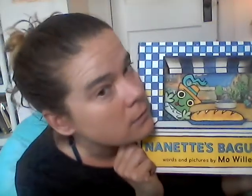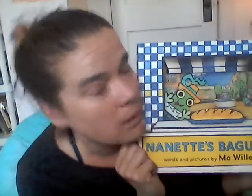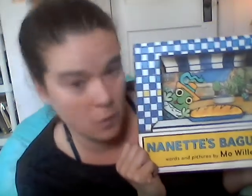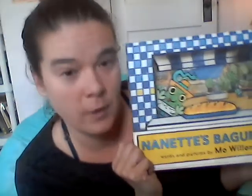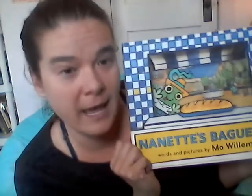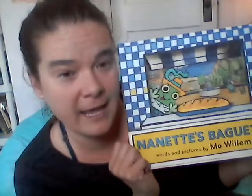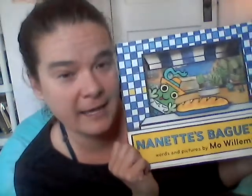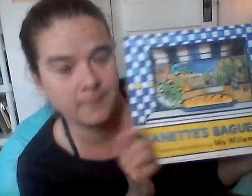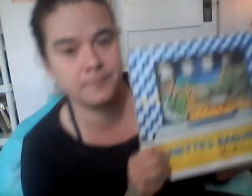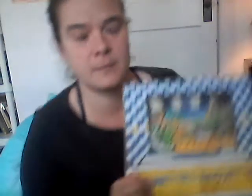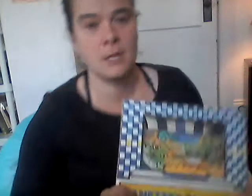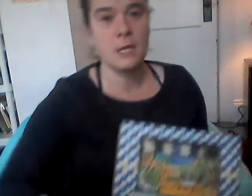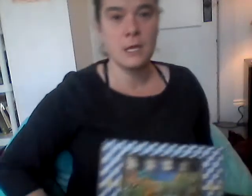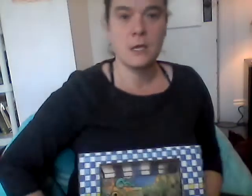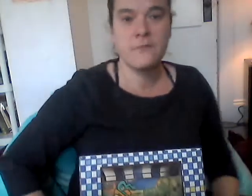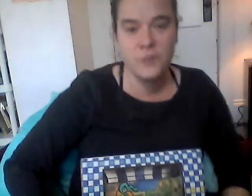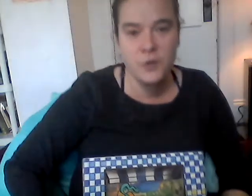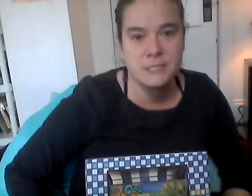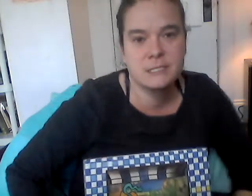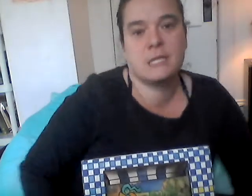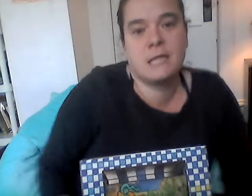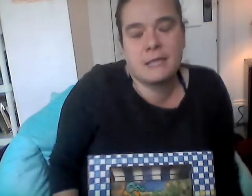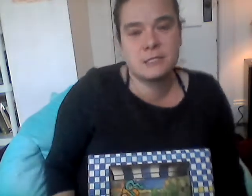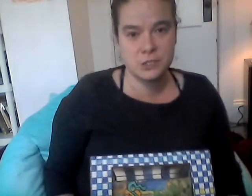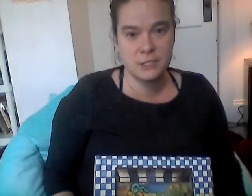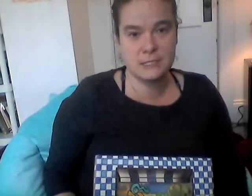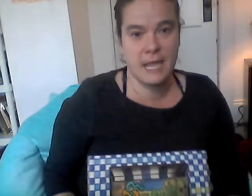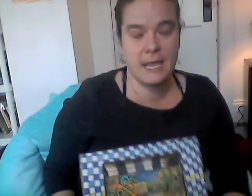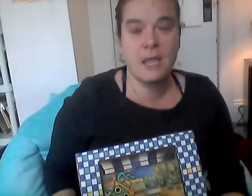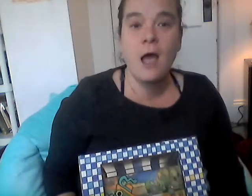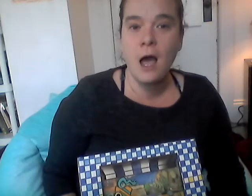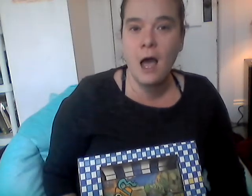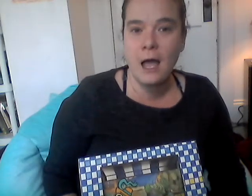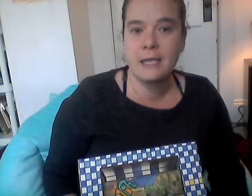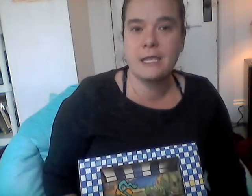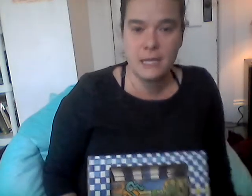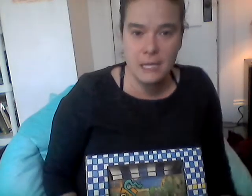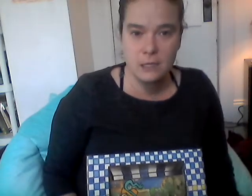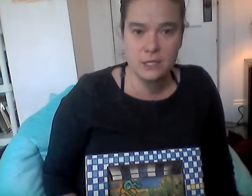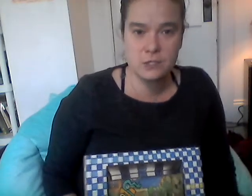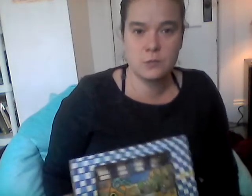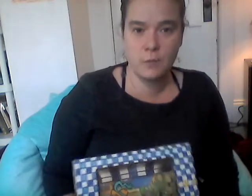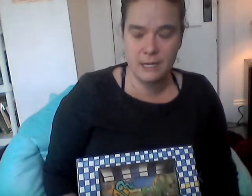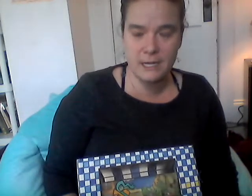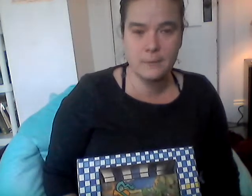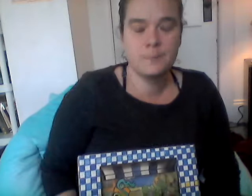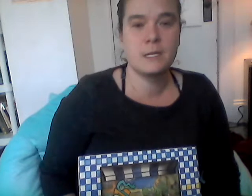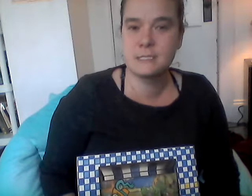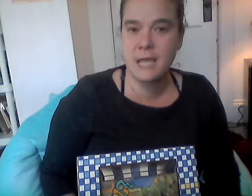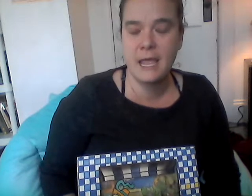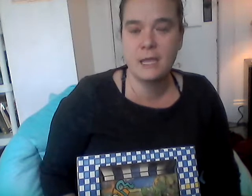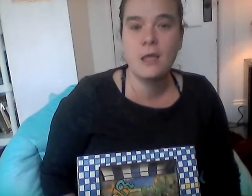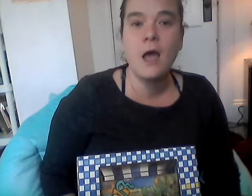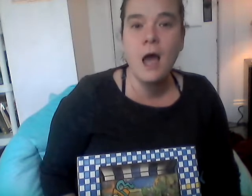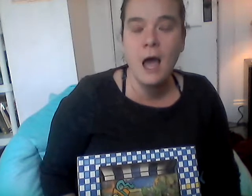Okay. First, let's just say hi in English. Ready? Say hi.